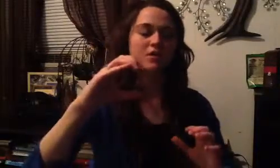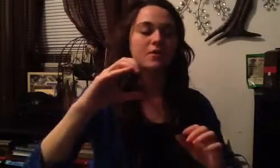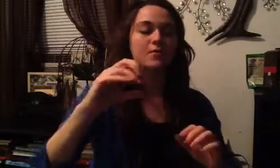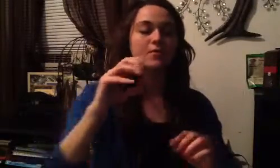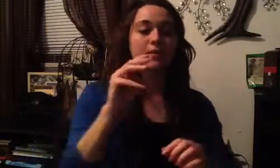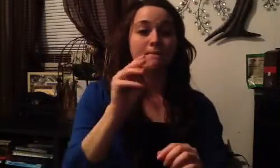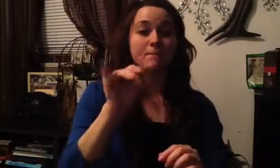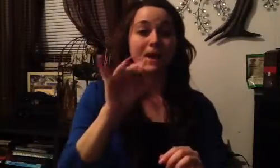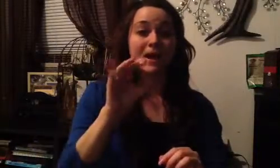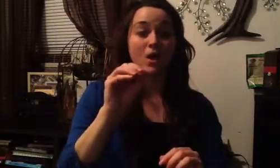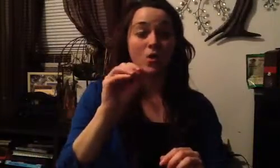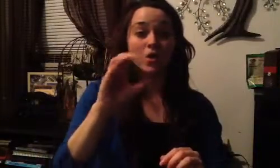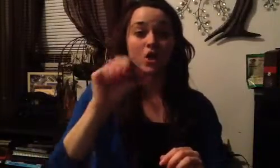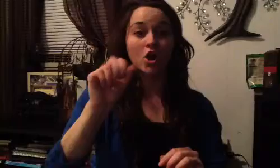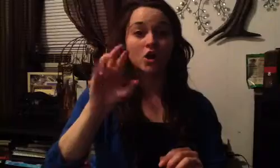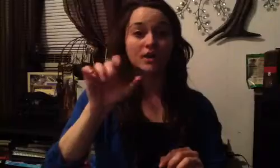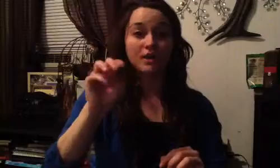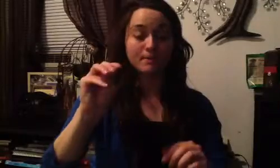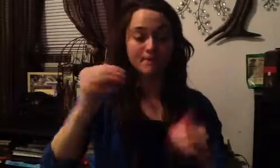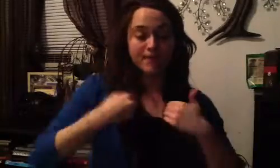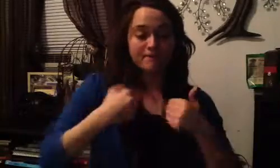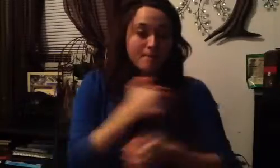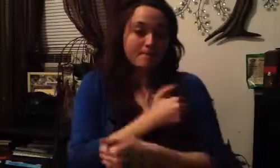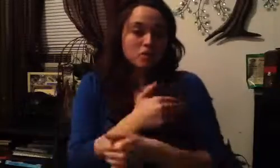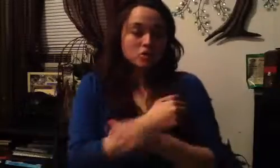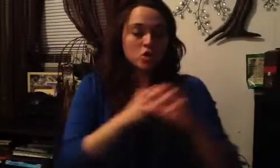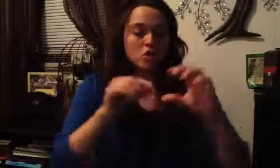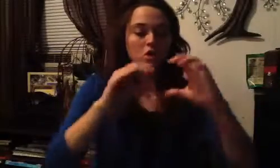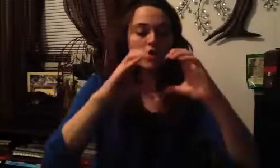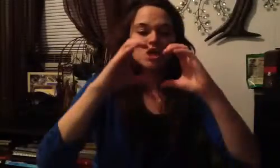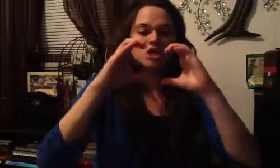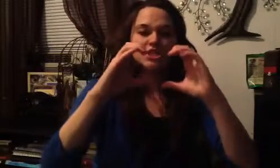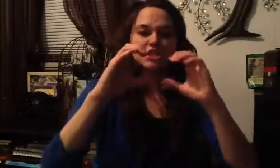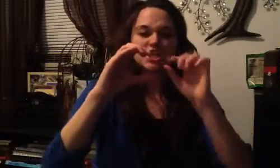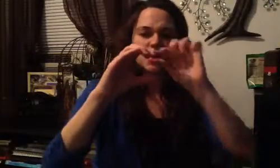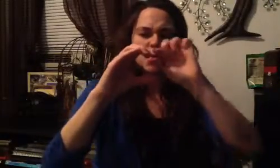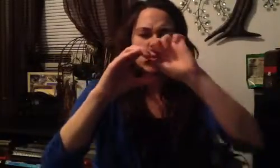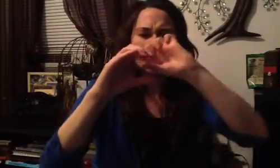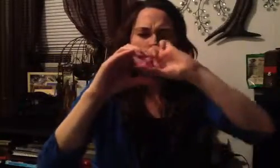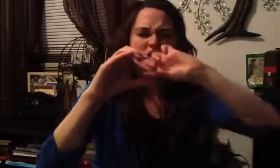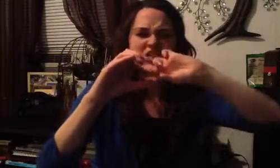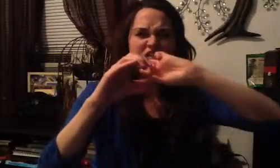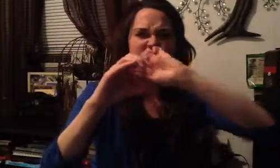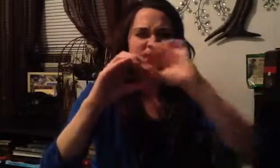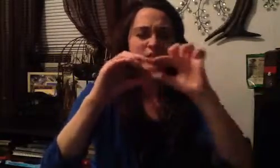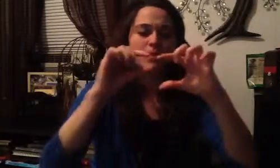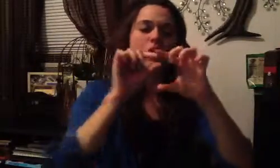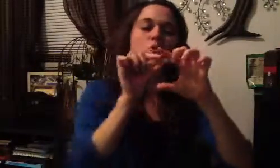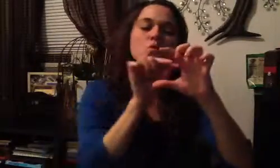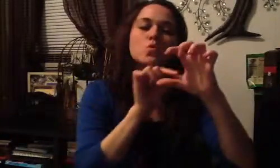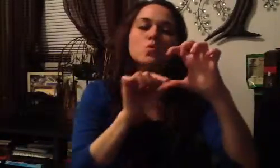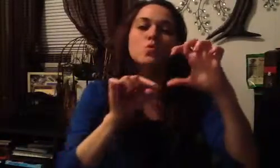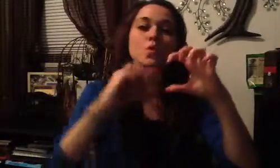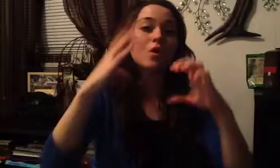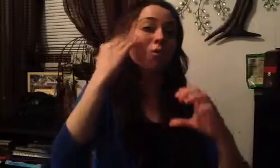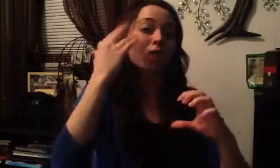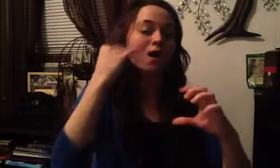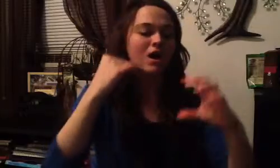myocardium, this muscular layer of the right side, is a lot thicker than the left side because the left side of the